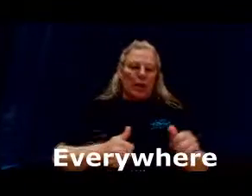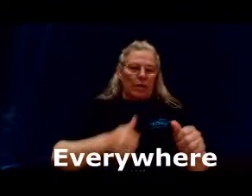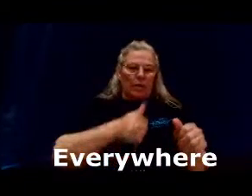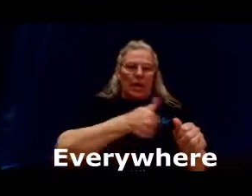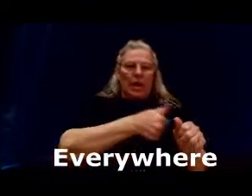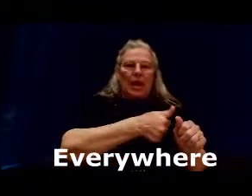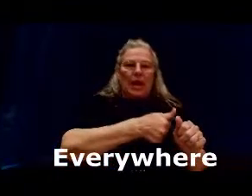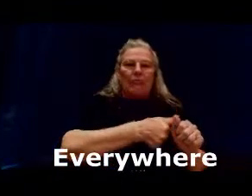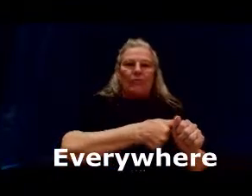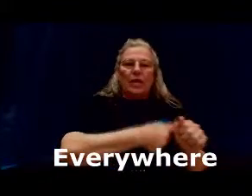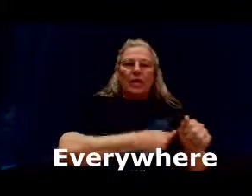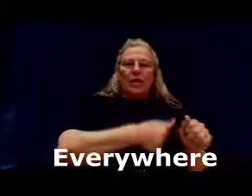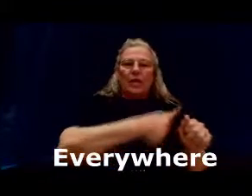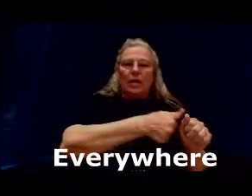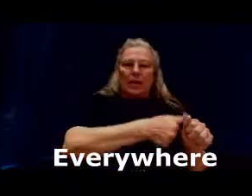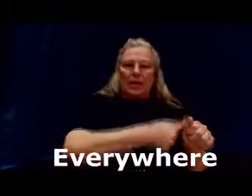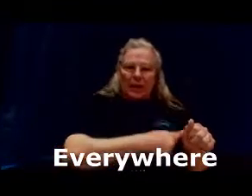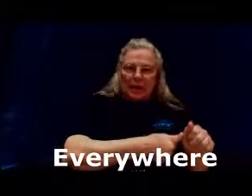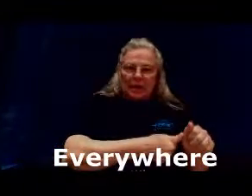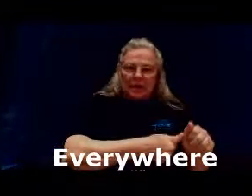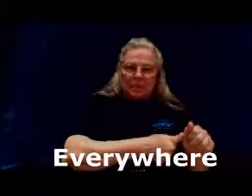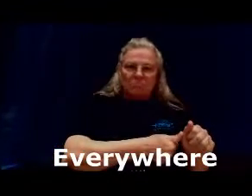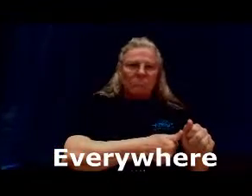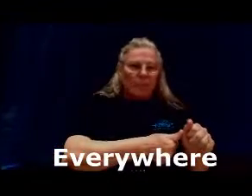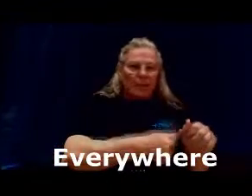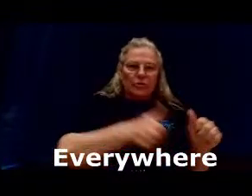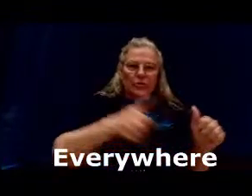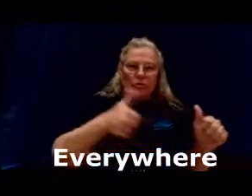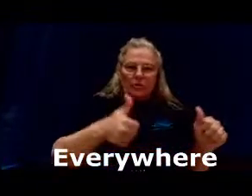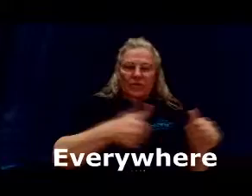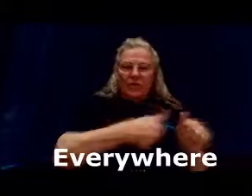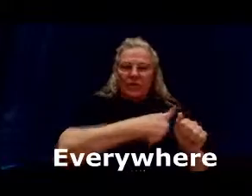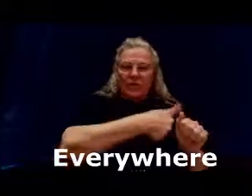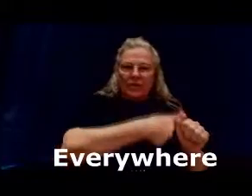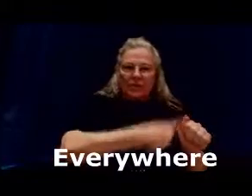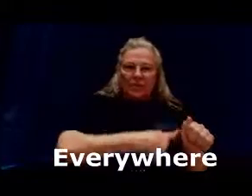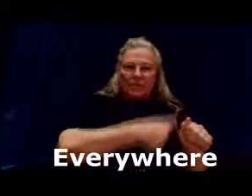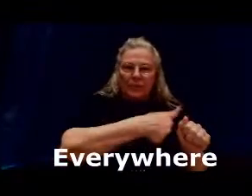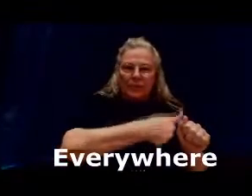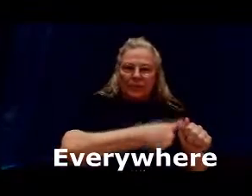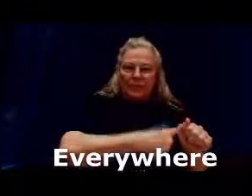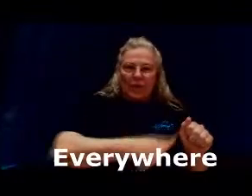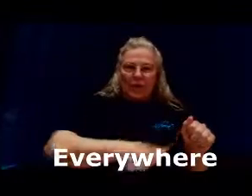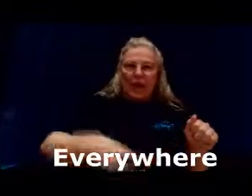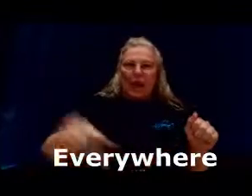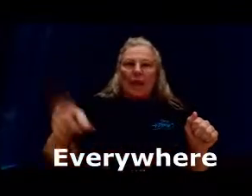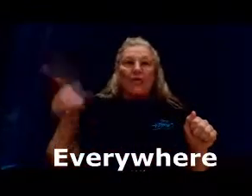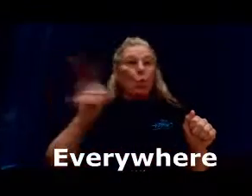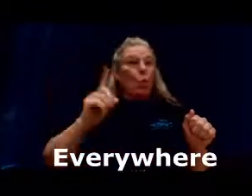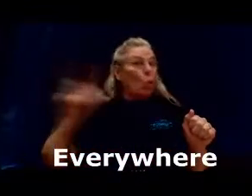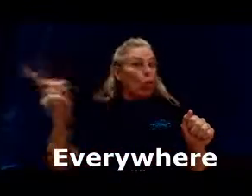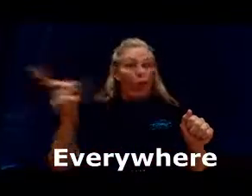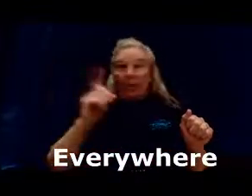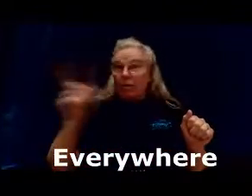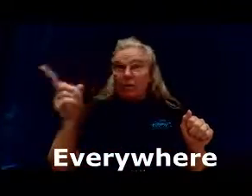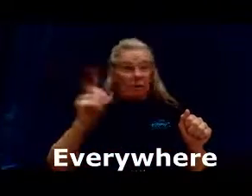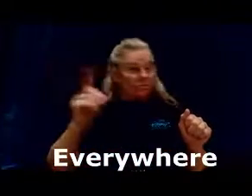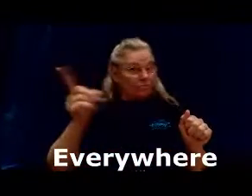Everywhere. Every is a couple strokes, thumb to thumb. Every, and then where.